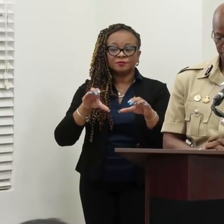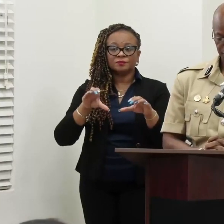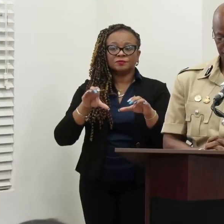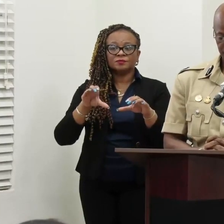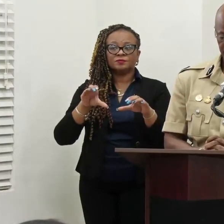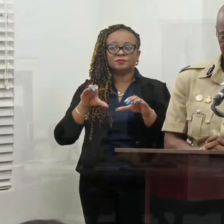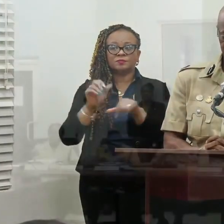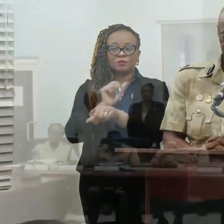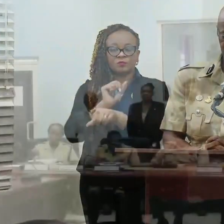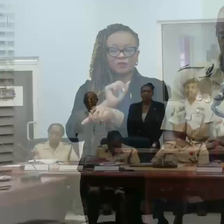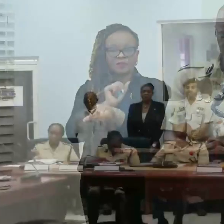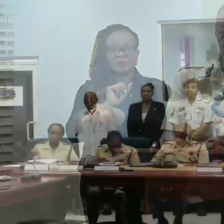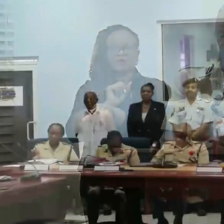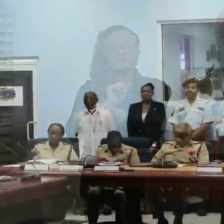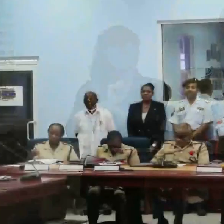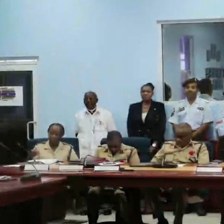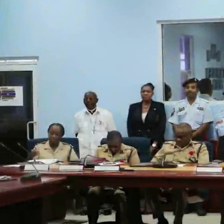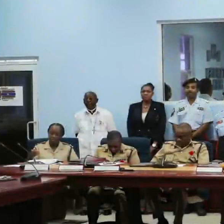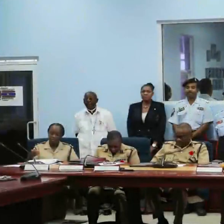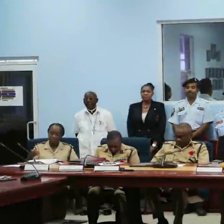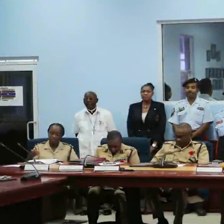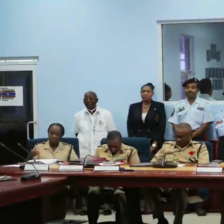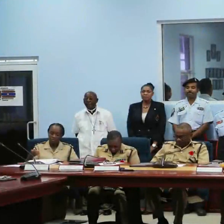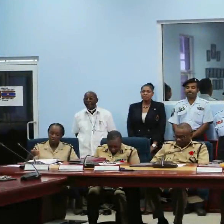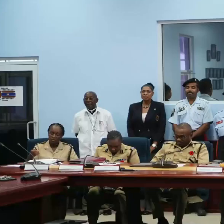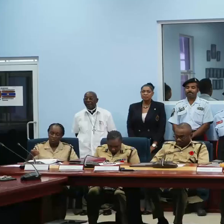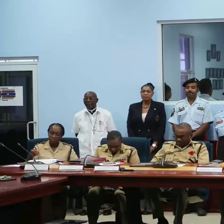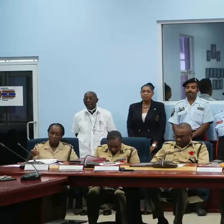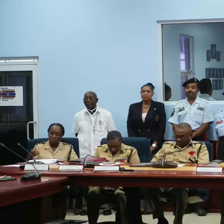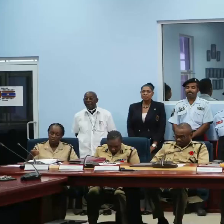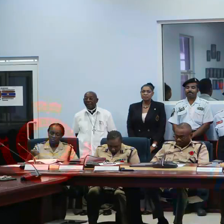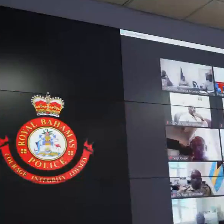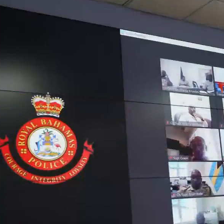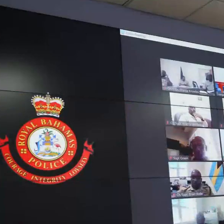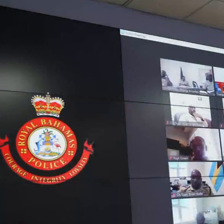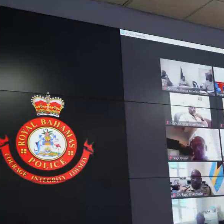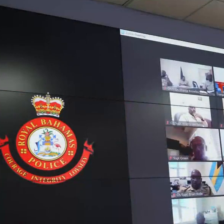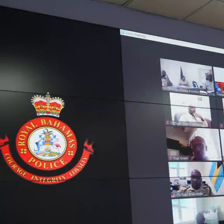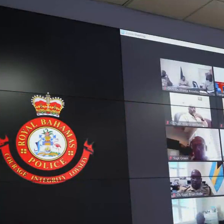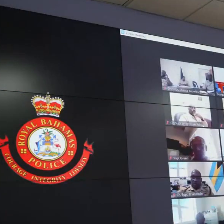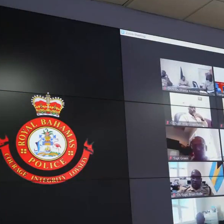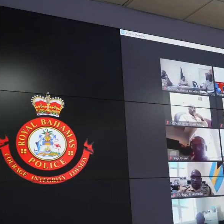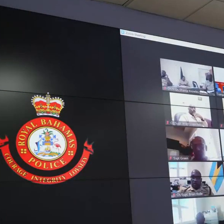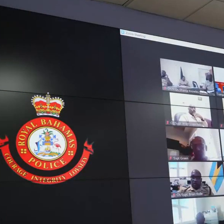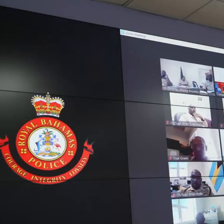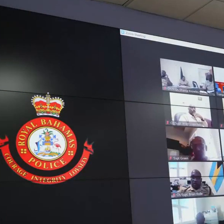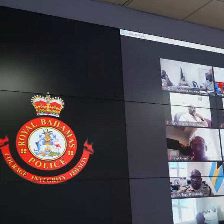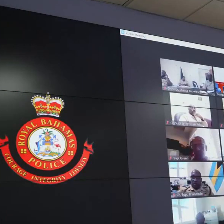online. We do have boots on the ground.